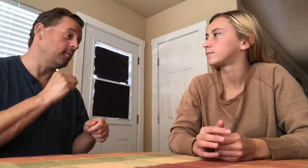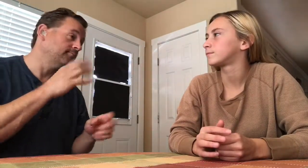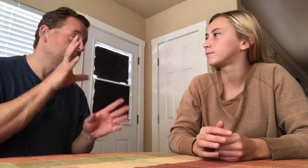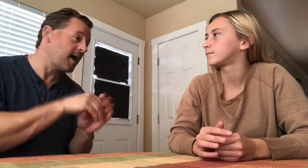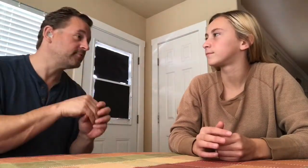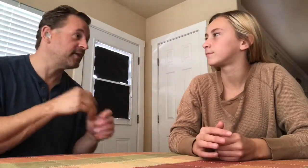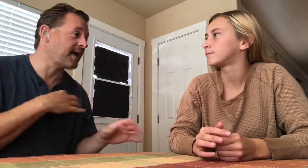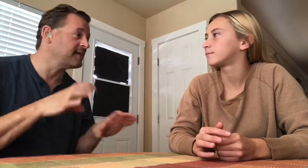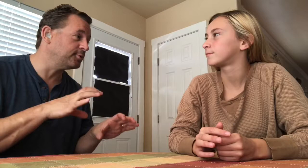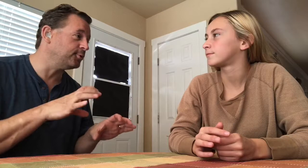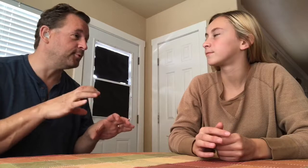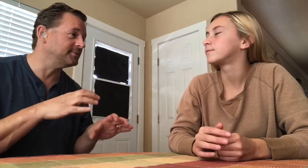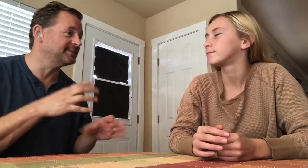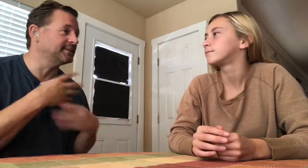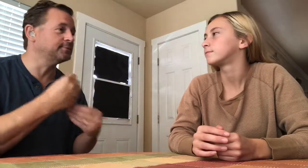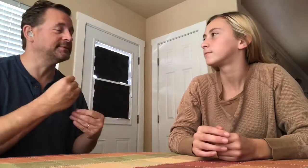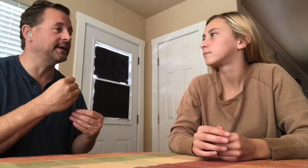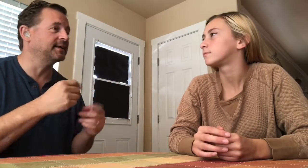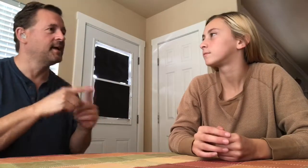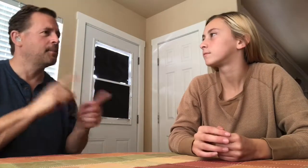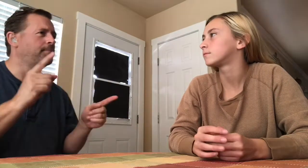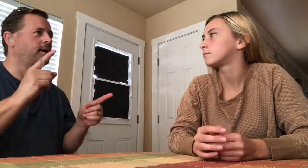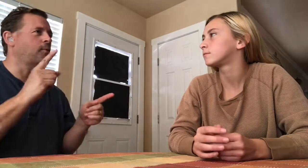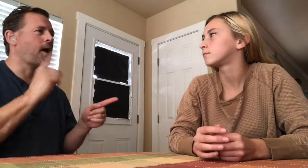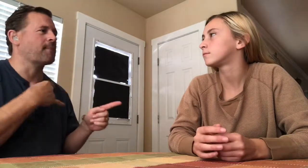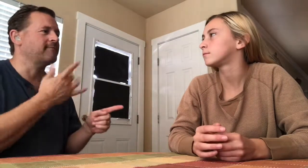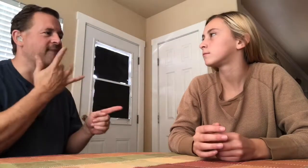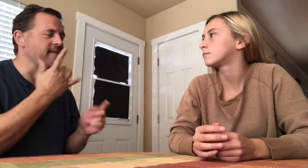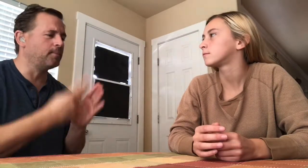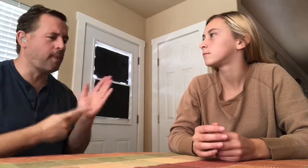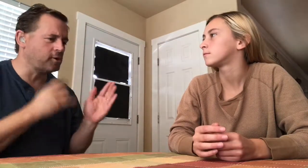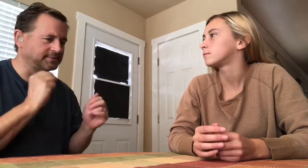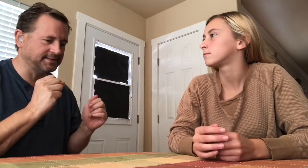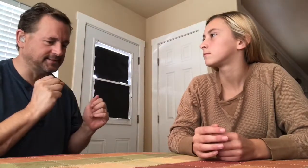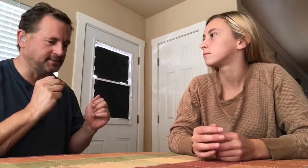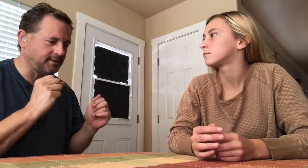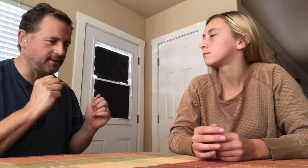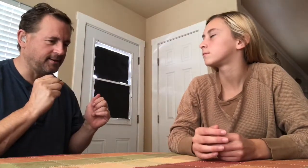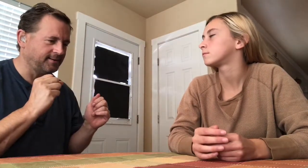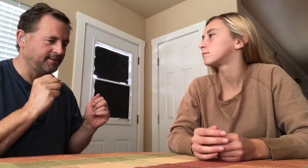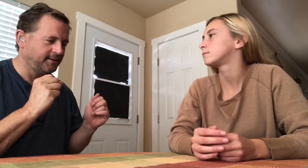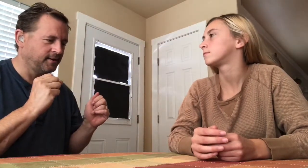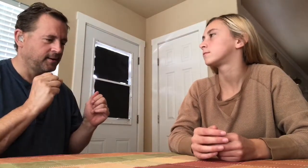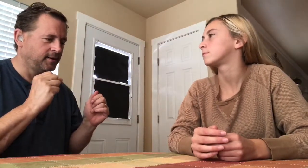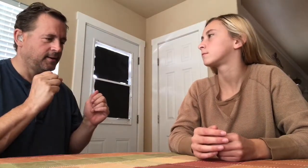well, everything I do is interesting, but one of my favorite parts is